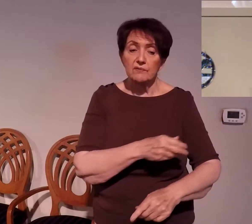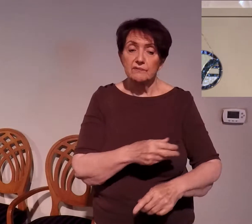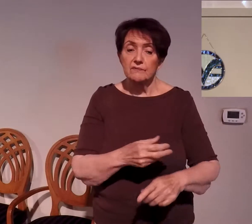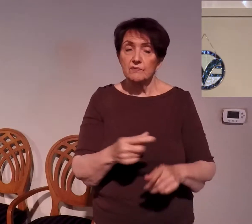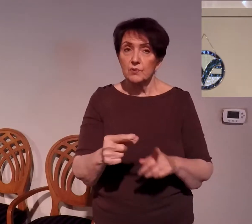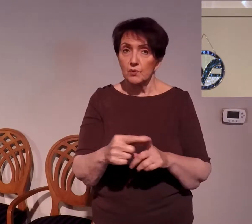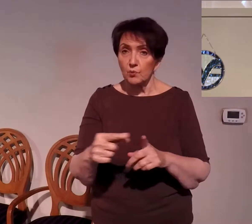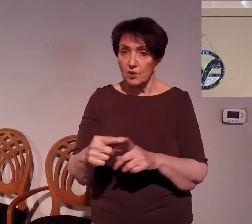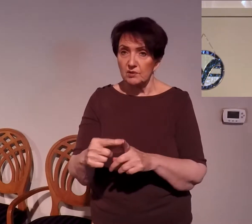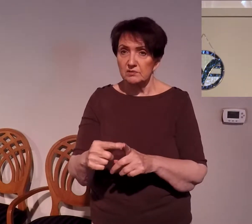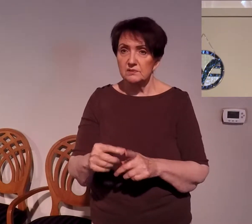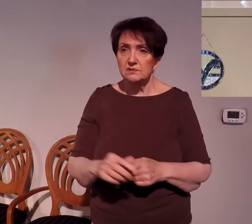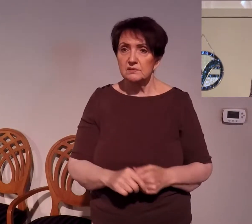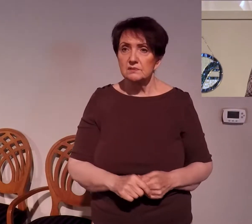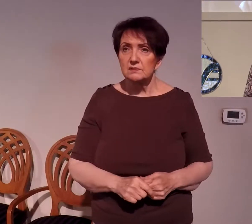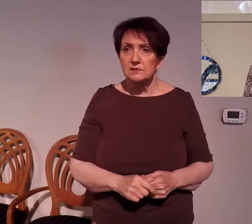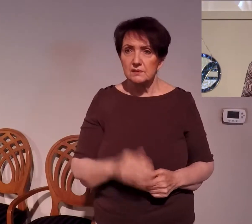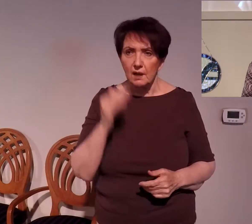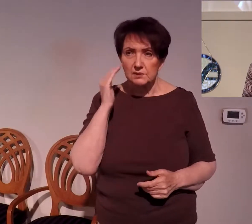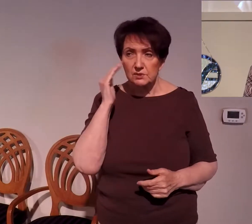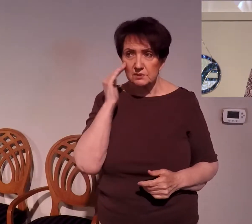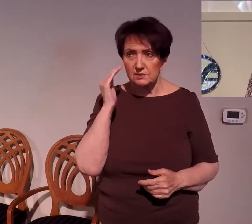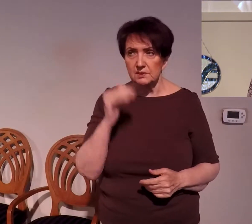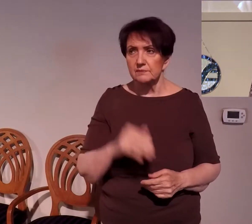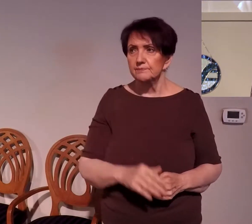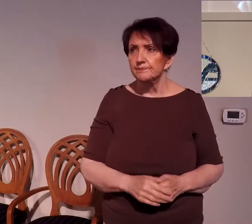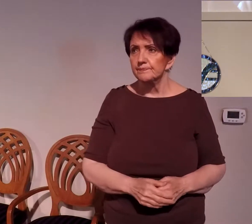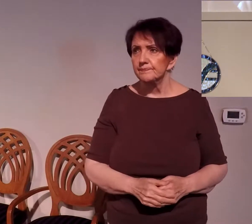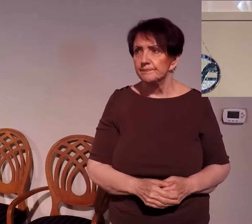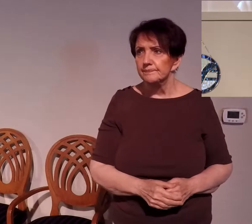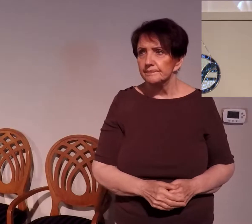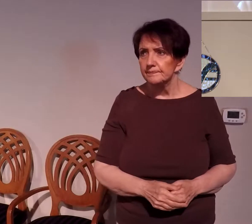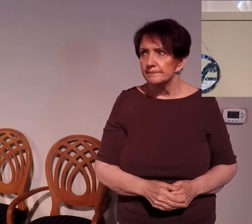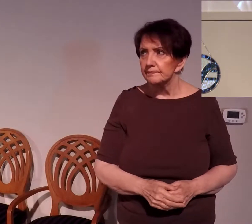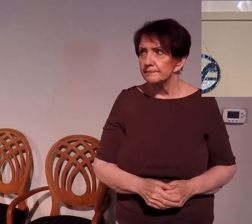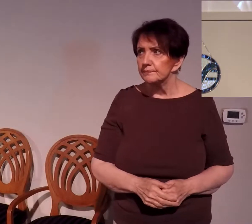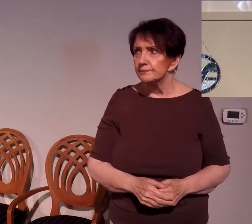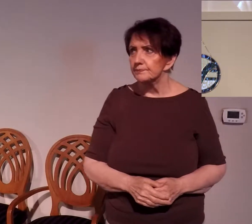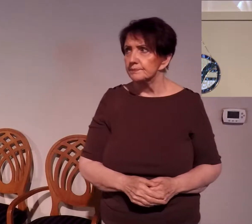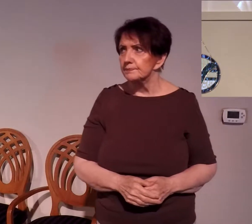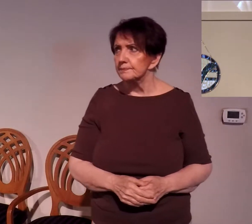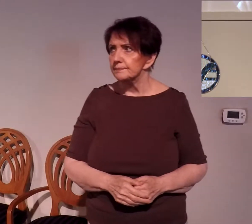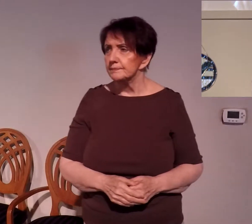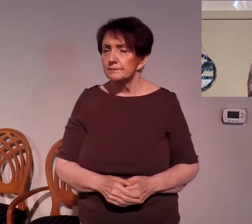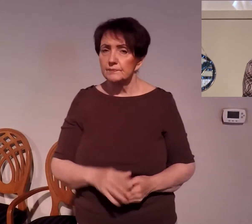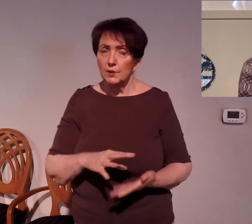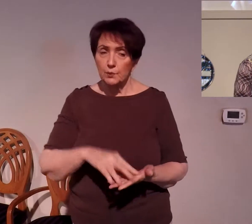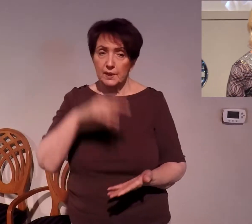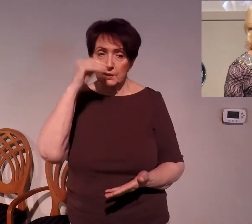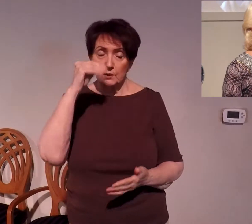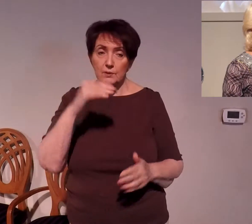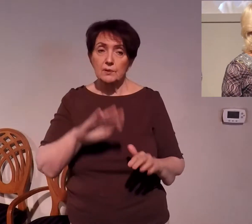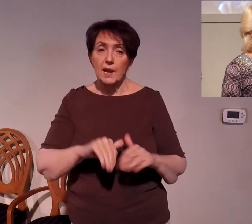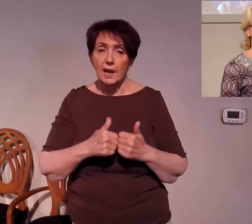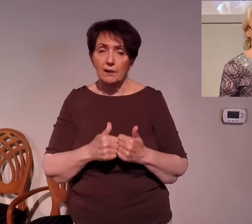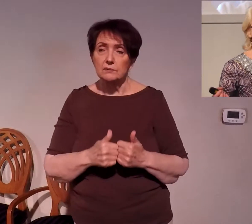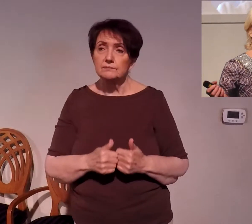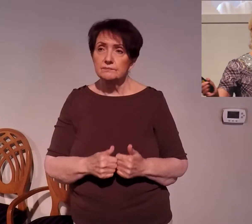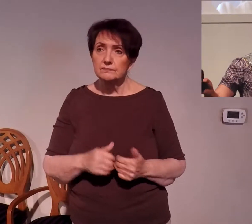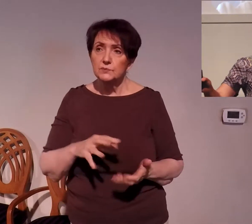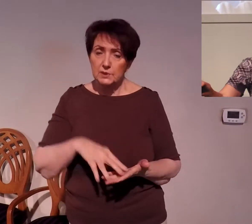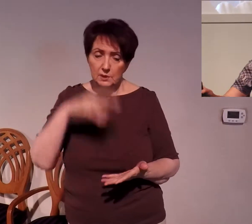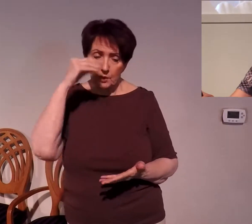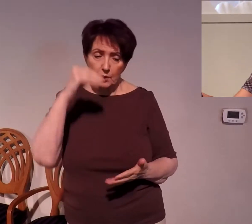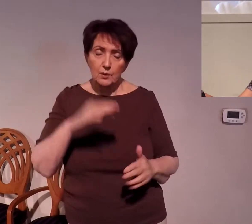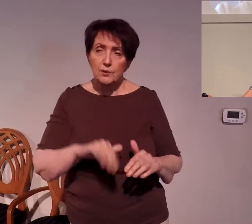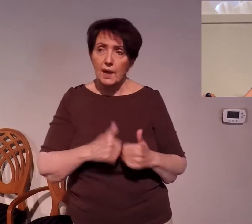a deliberate and conscious manner. And we can learn how to do it. We can learn how to do it.